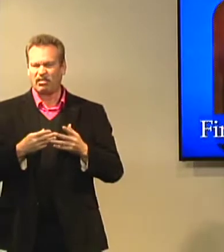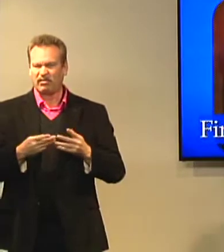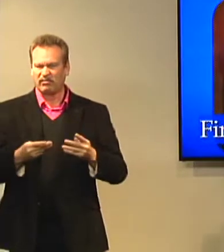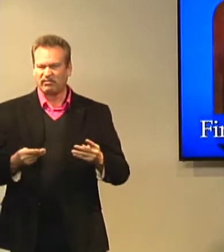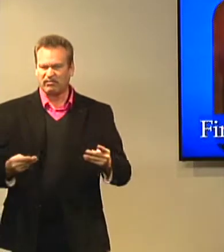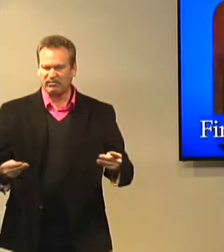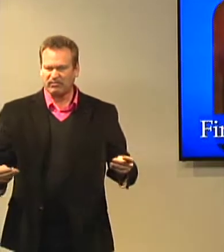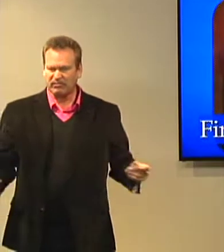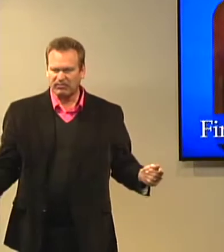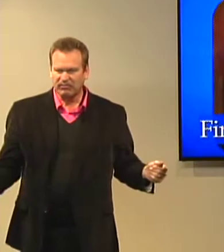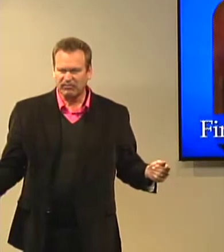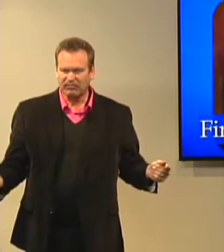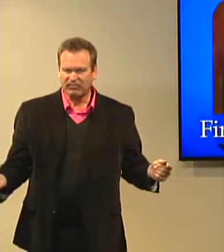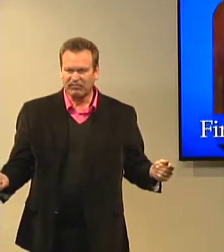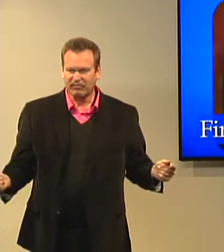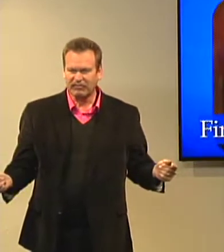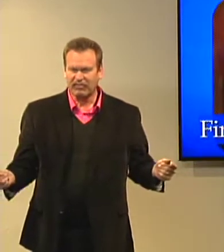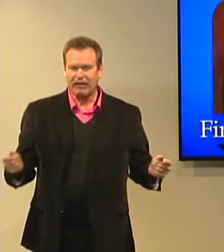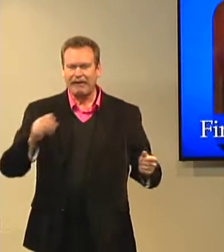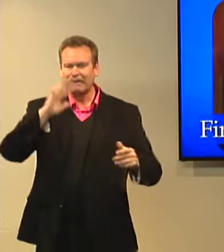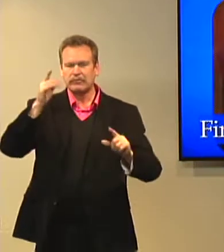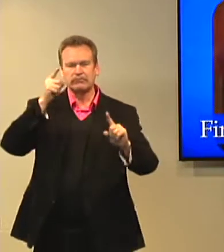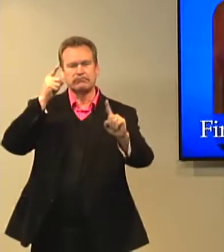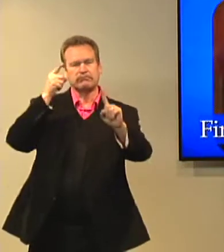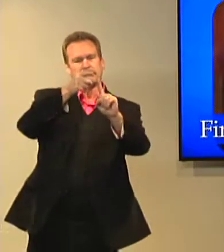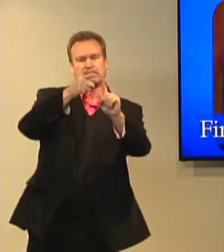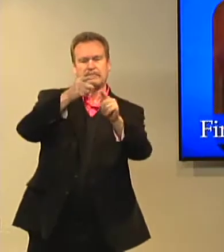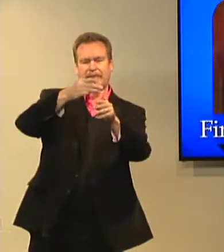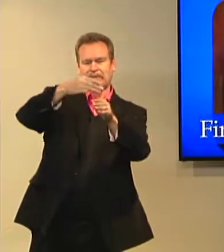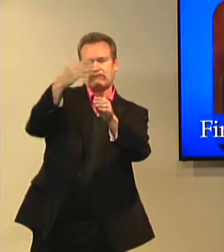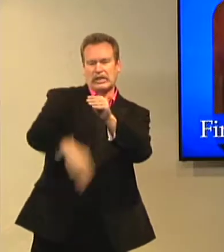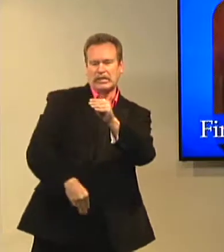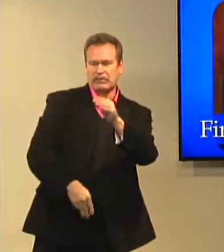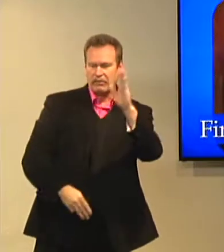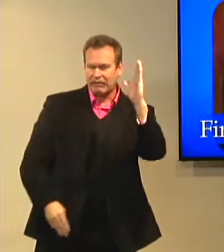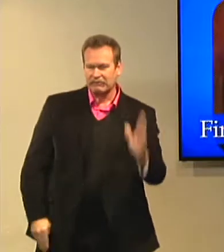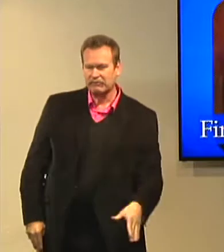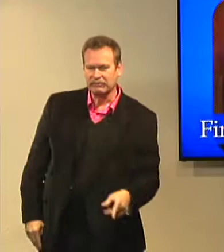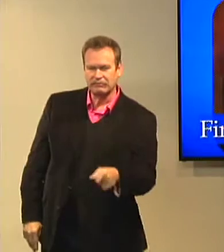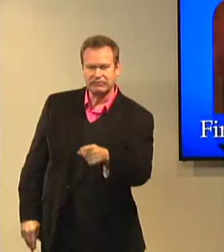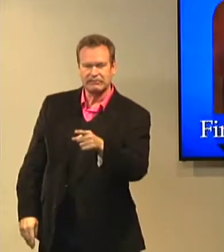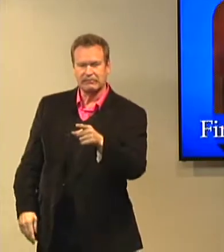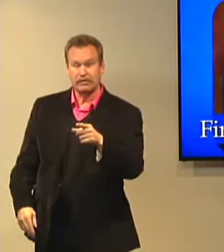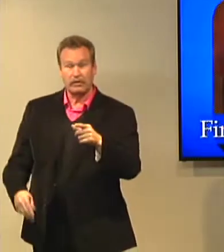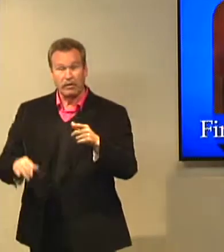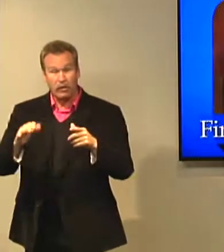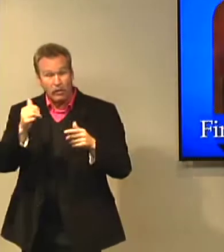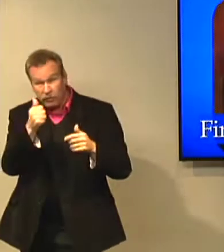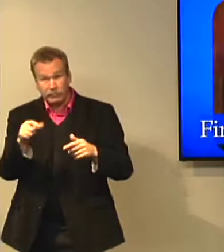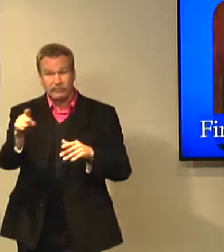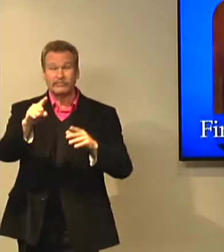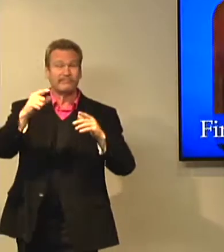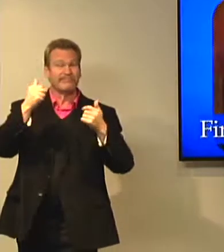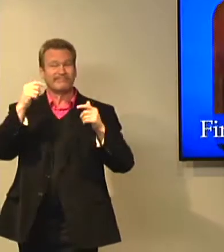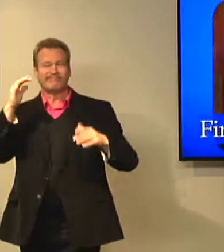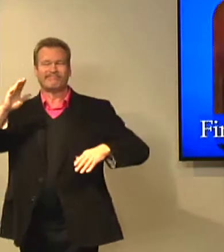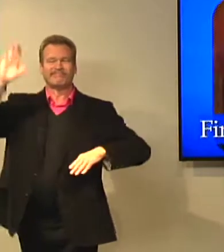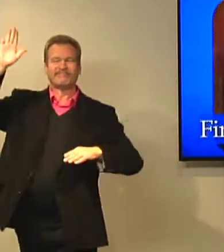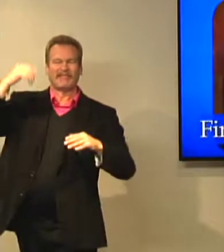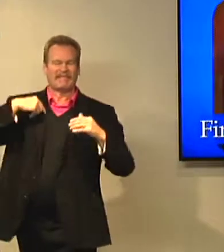somehow that initial motivation kind of fades away. And you never reach this goal of completion.